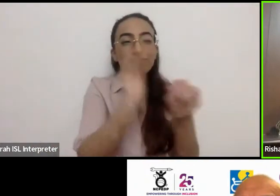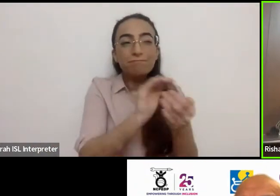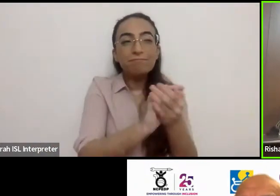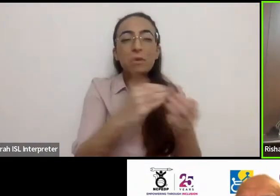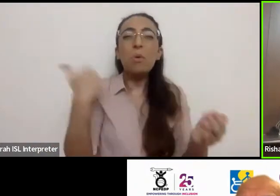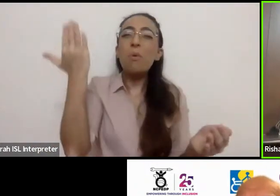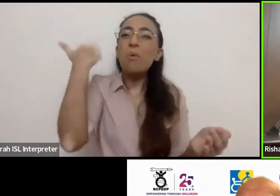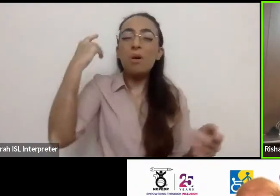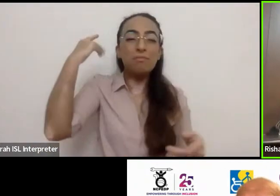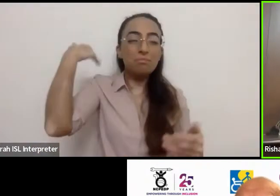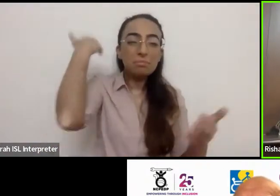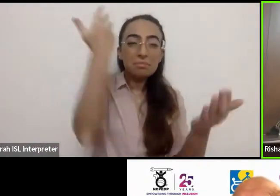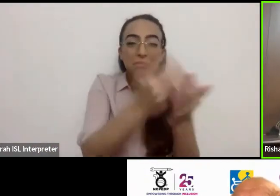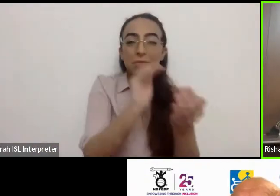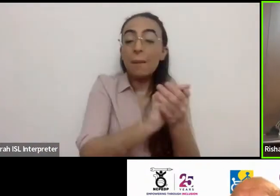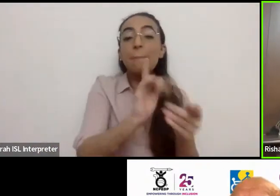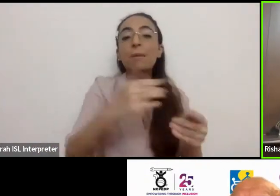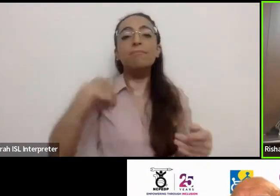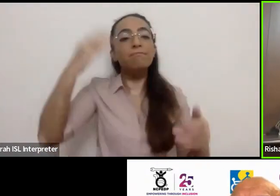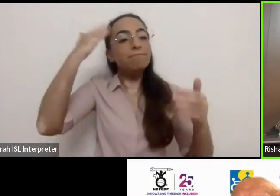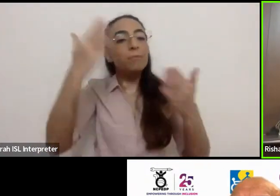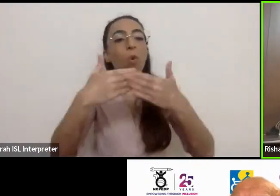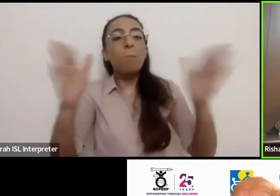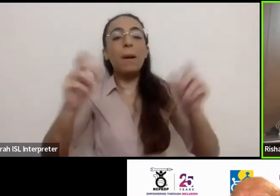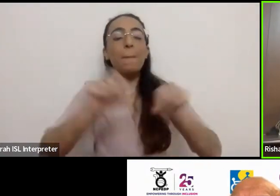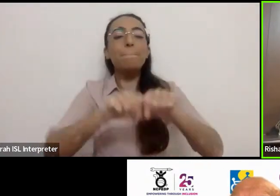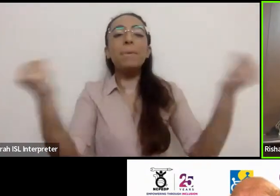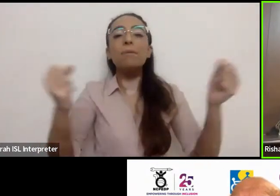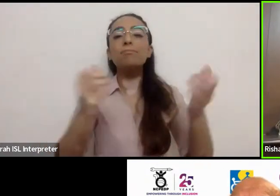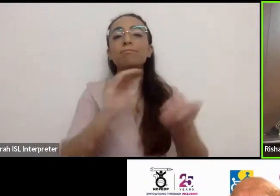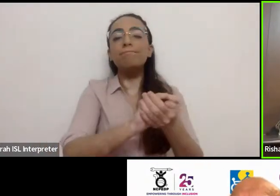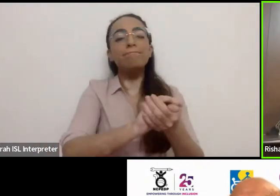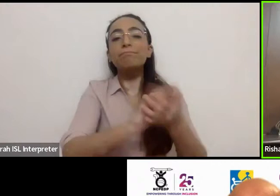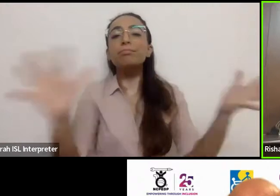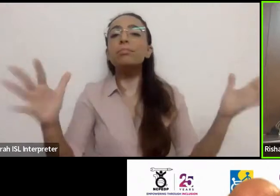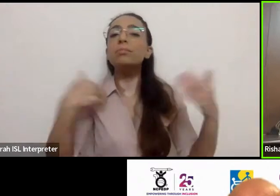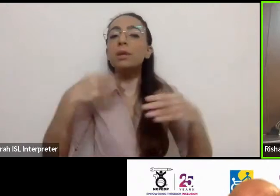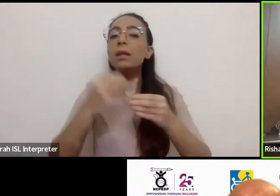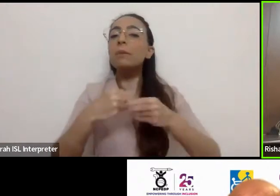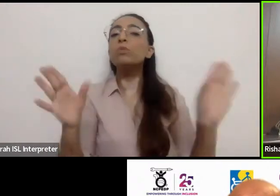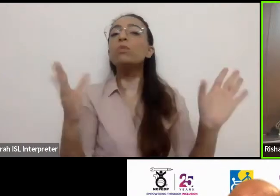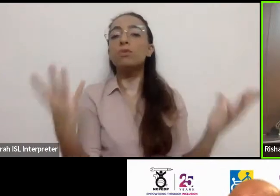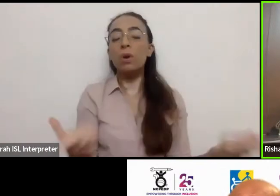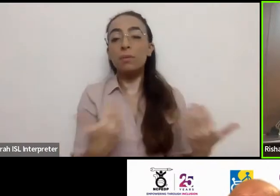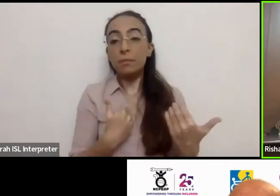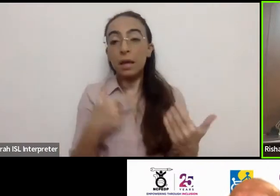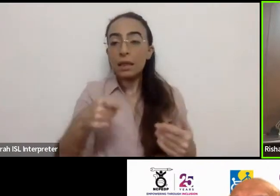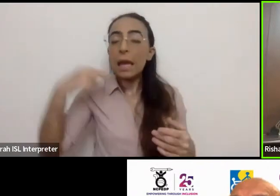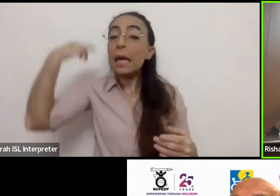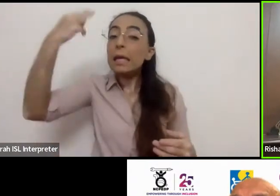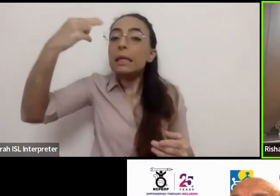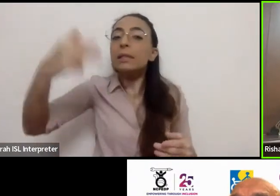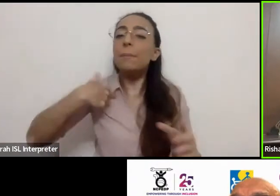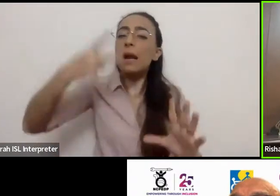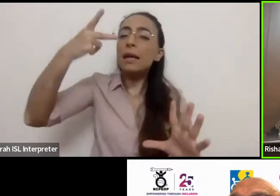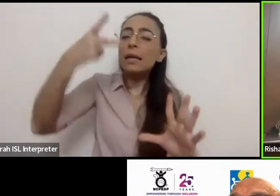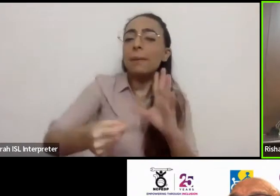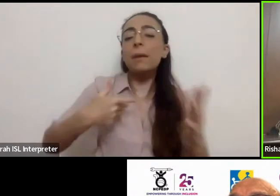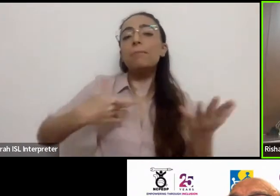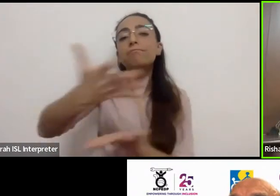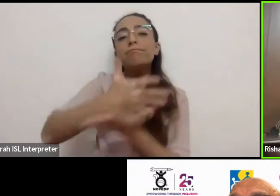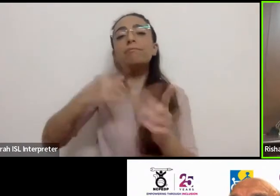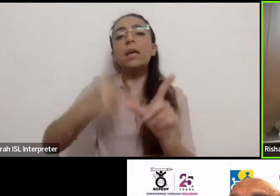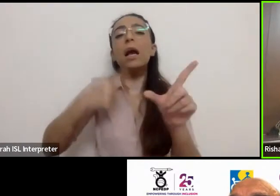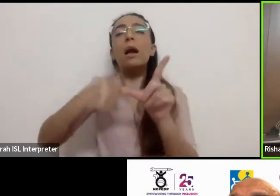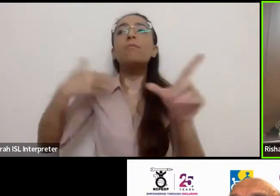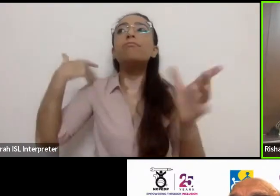frankly, unfortunately, with people with disabilities. So some of these things have been quite purposeful over the course of the last several years.